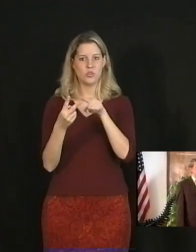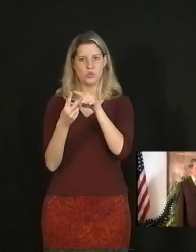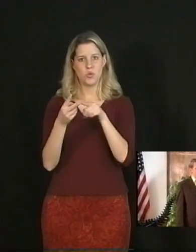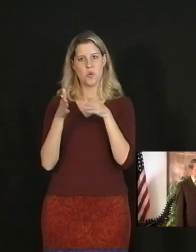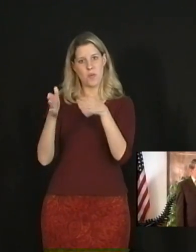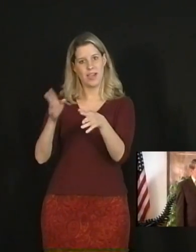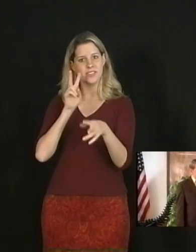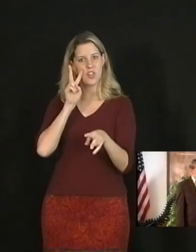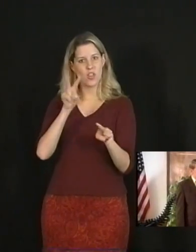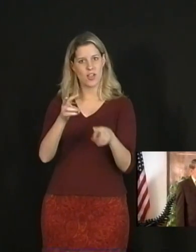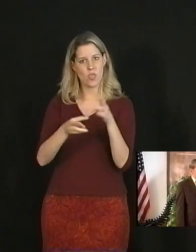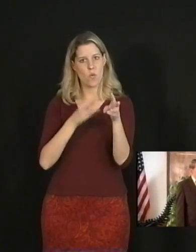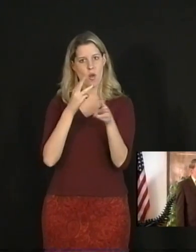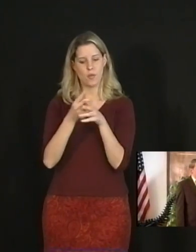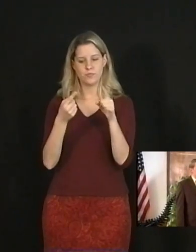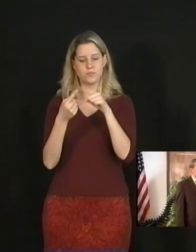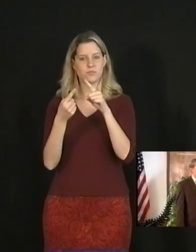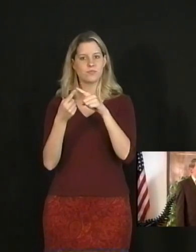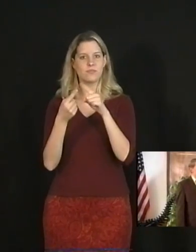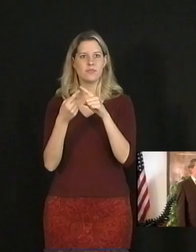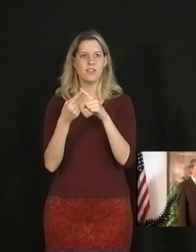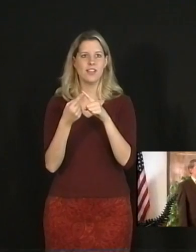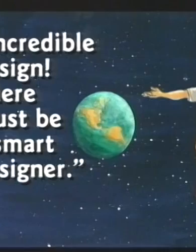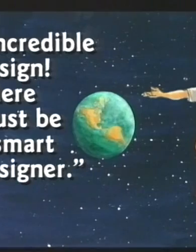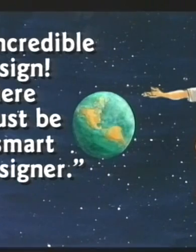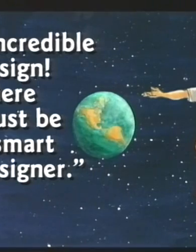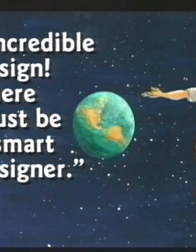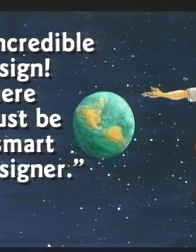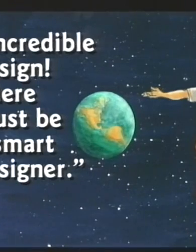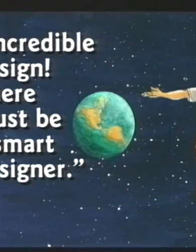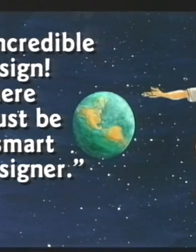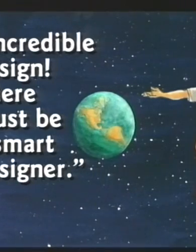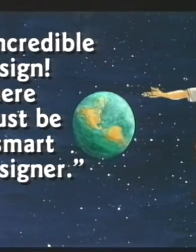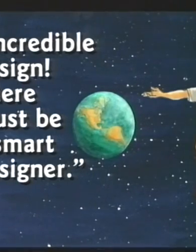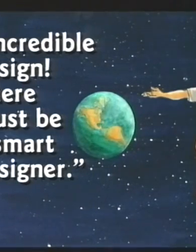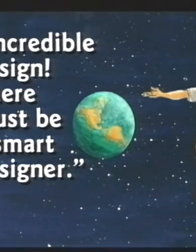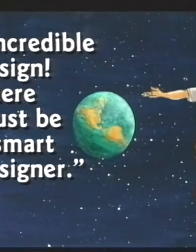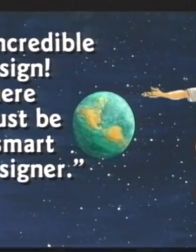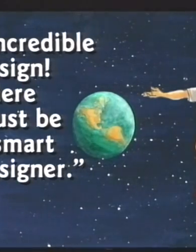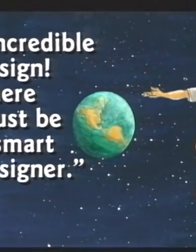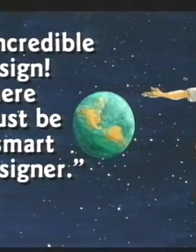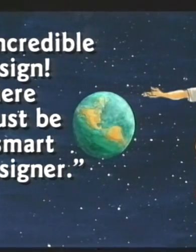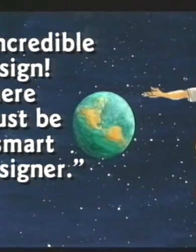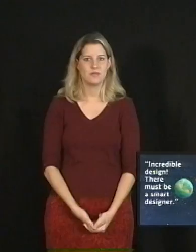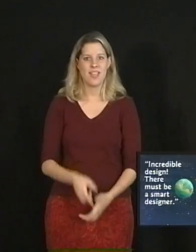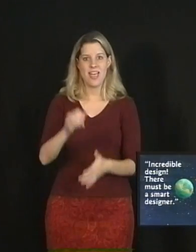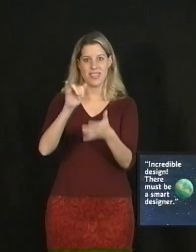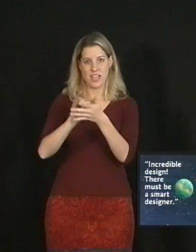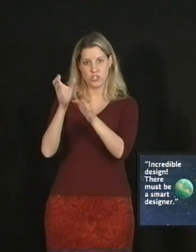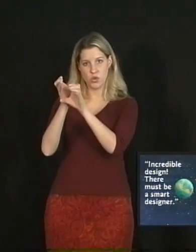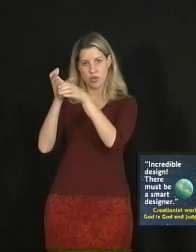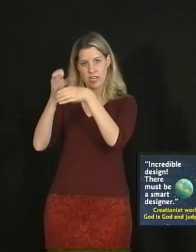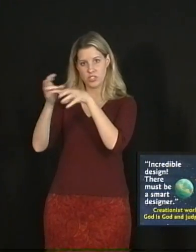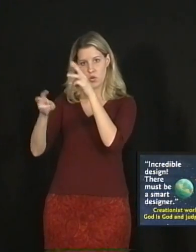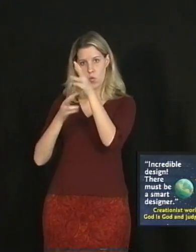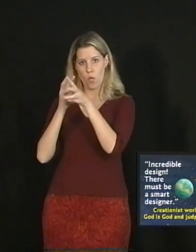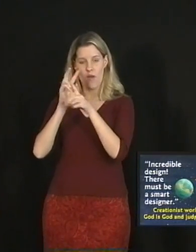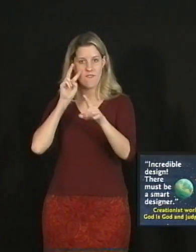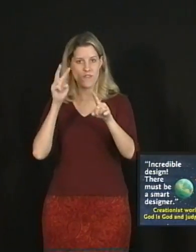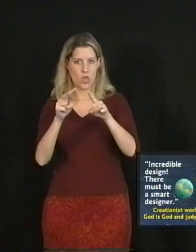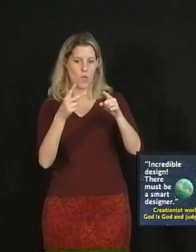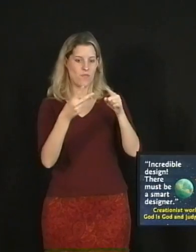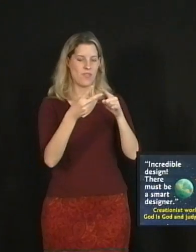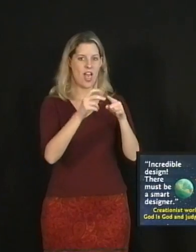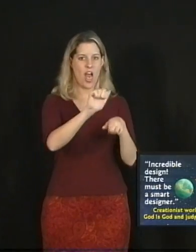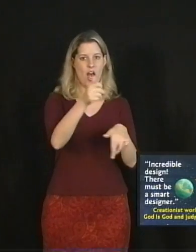2 ways to look at this world. One view says, you know, there's incredible design, there must be a designer. That's the creationist